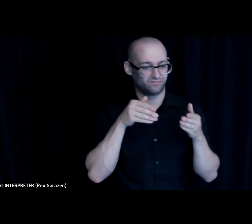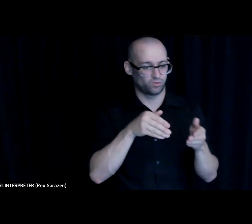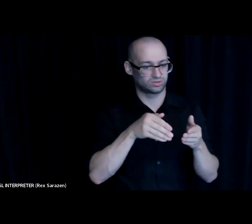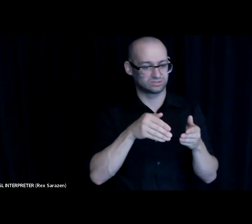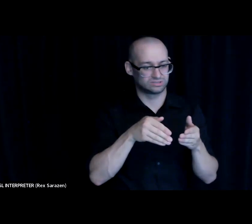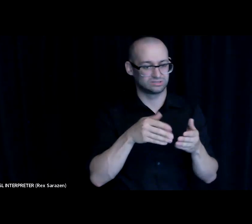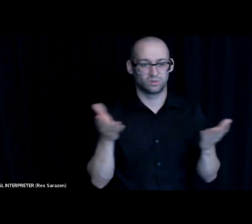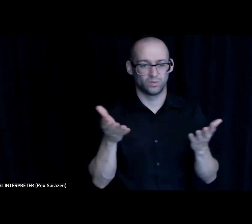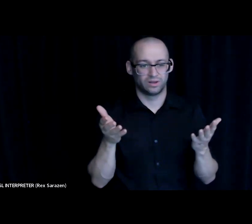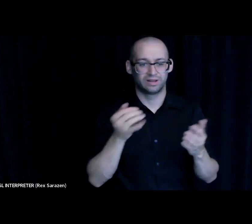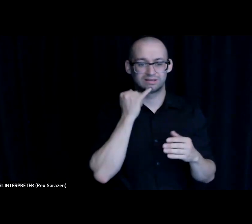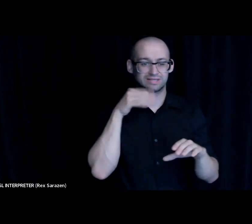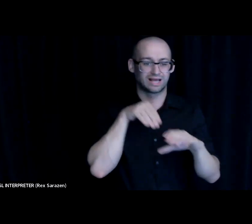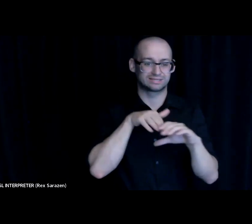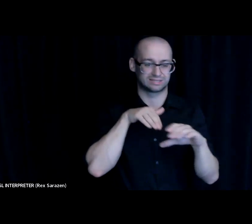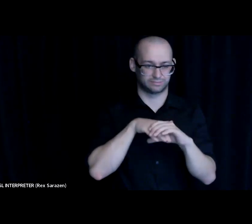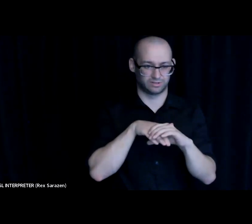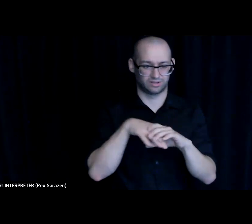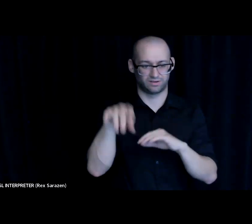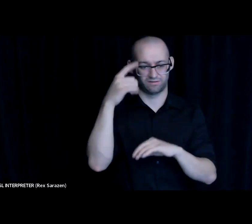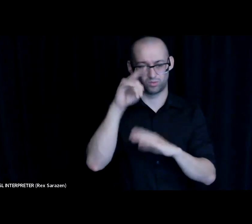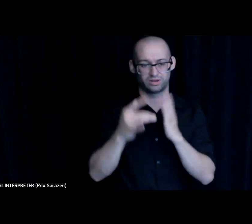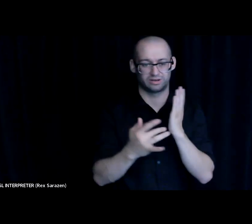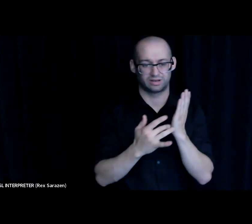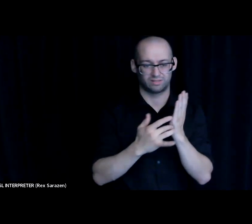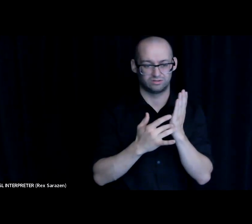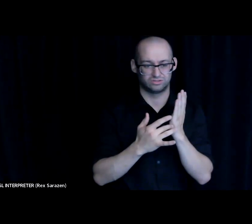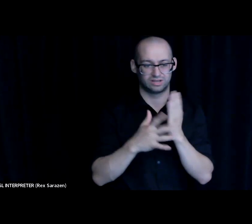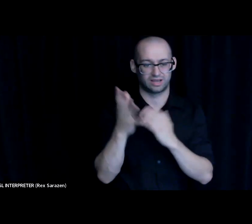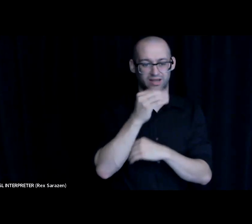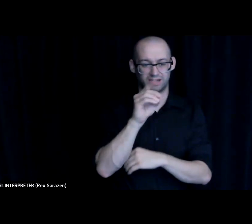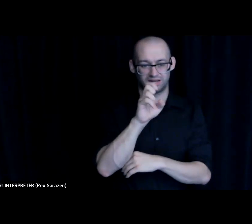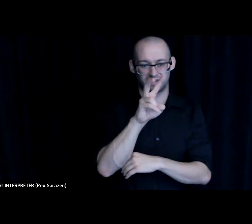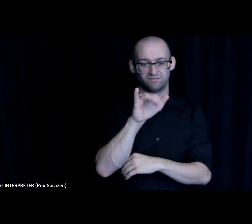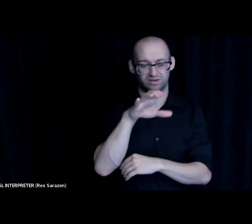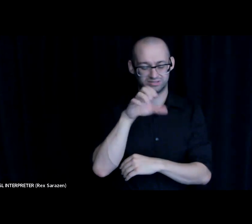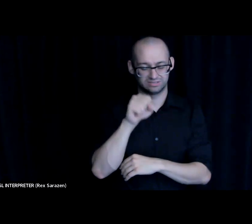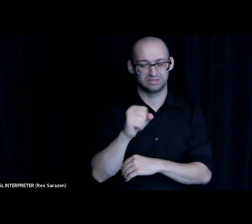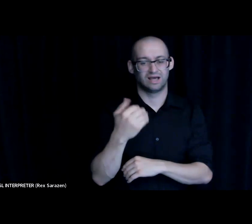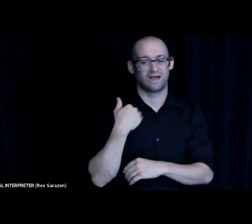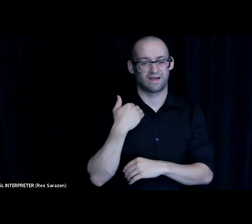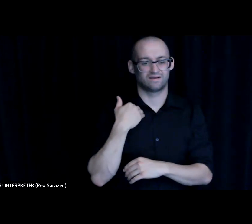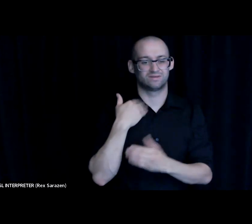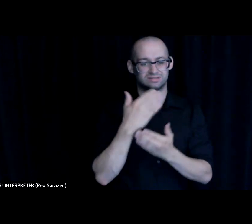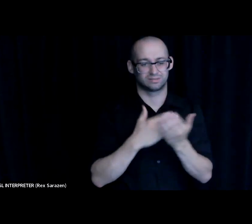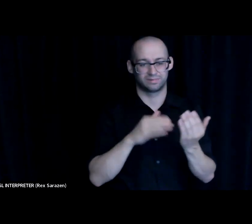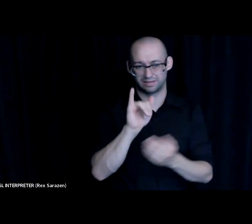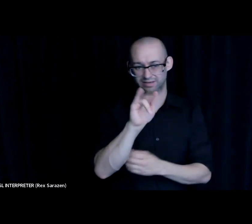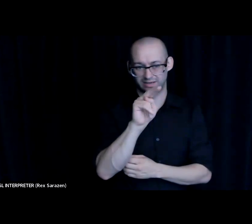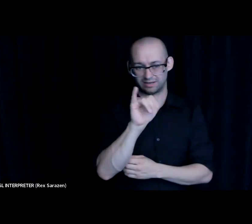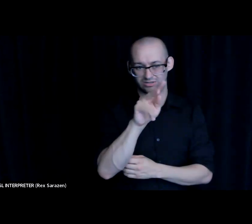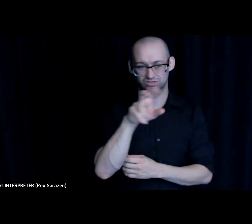is accessibility for technology and devices. So we do have some initiatives, partnerships, and